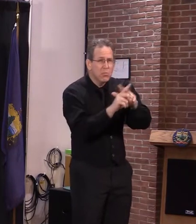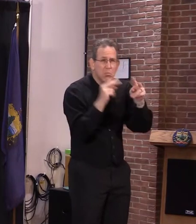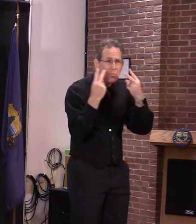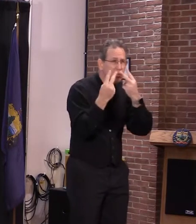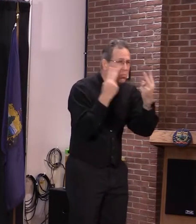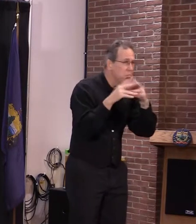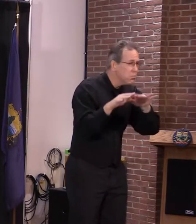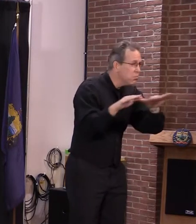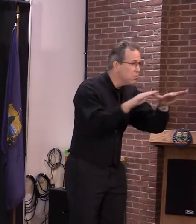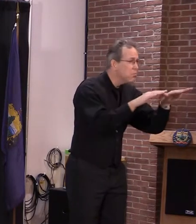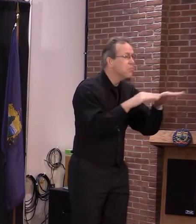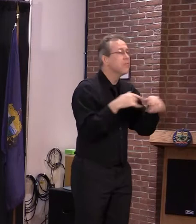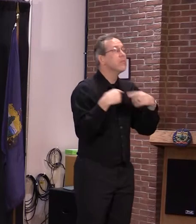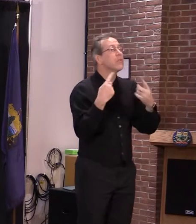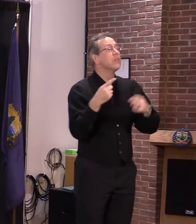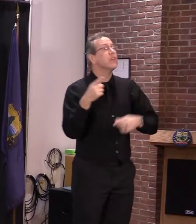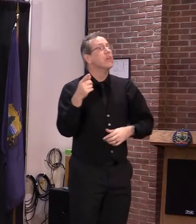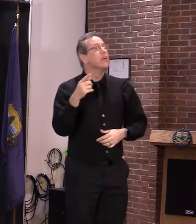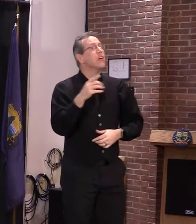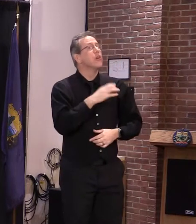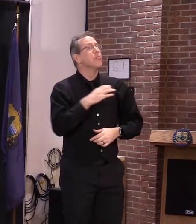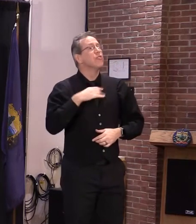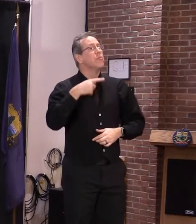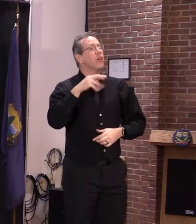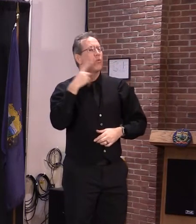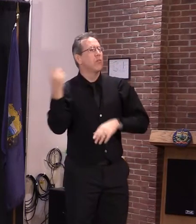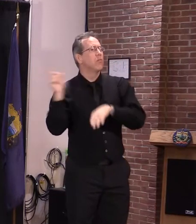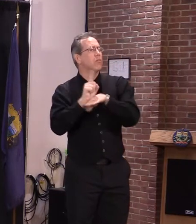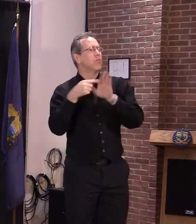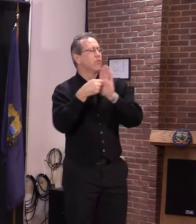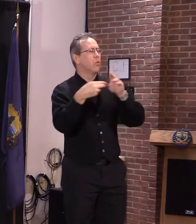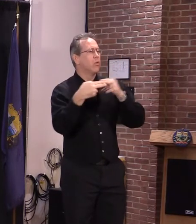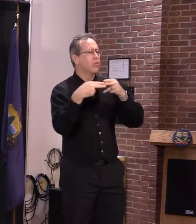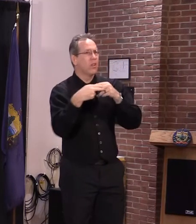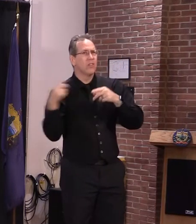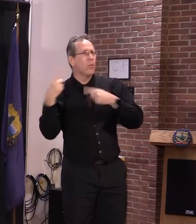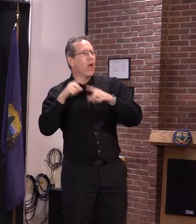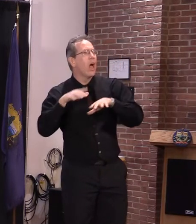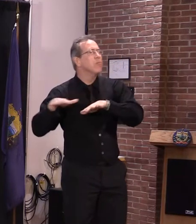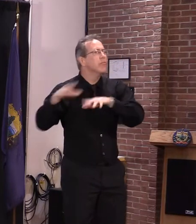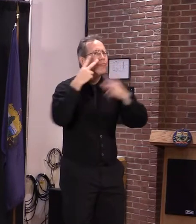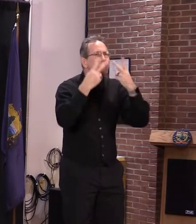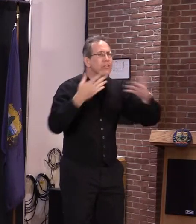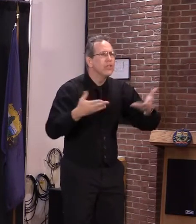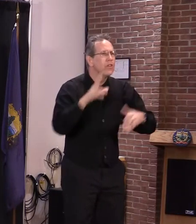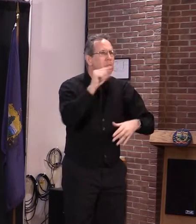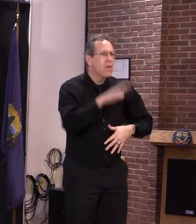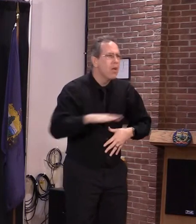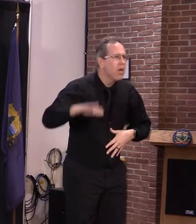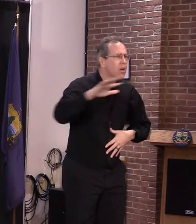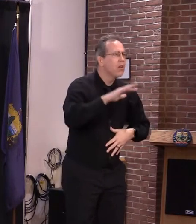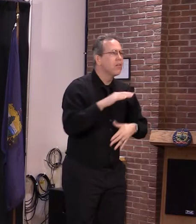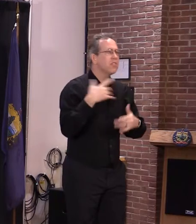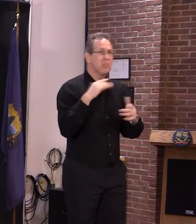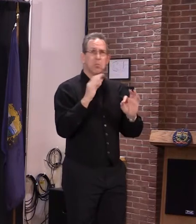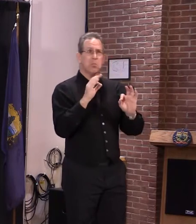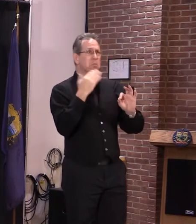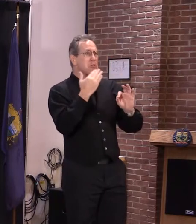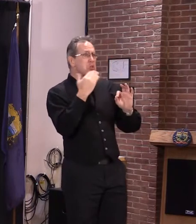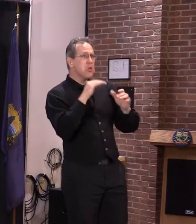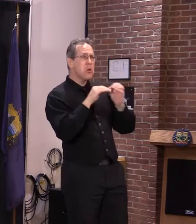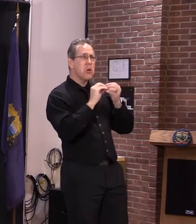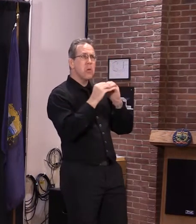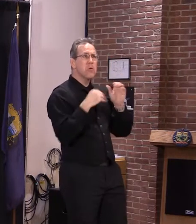Commissioner Pichek's presentation that trends in our region are encouraging. But just like everything else with this virus, there